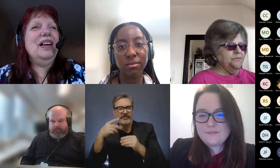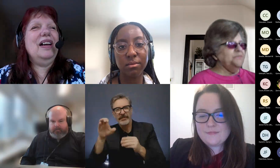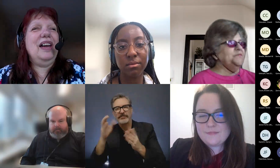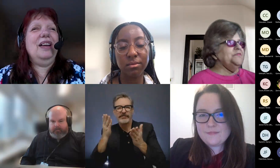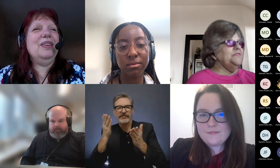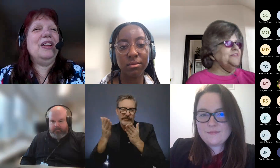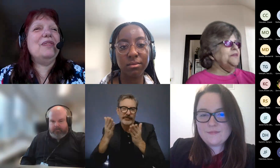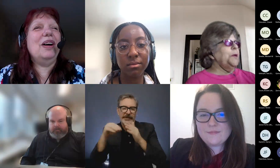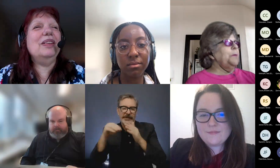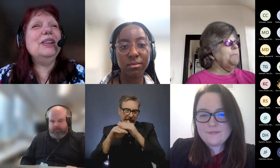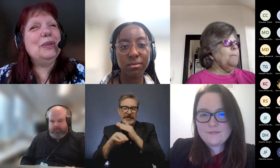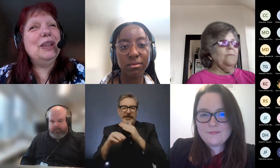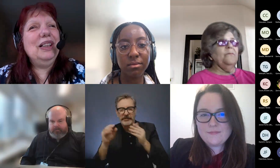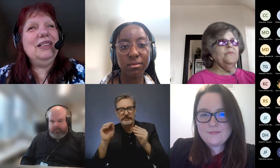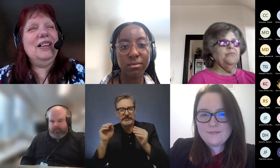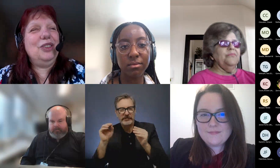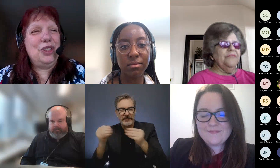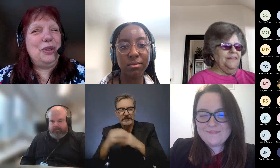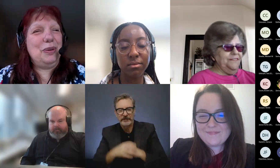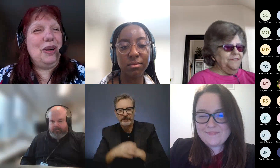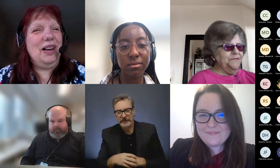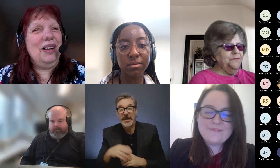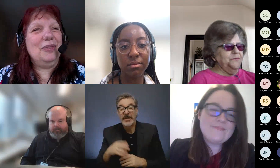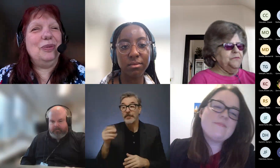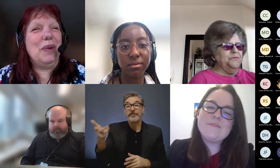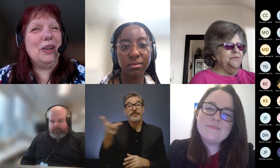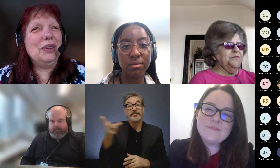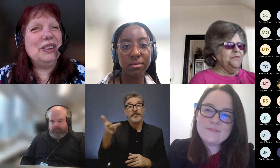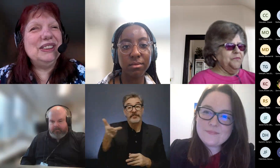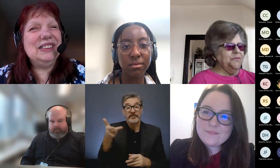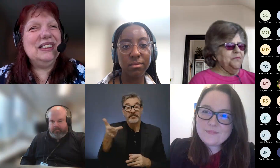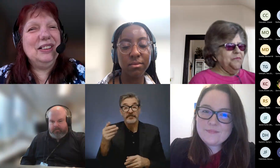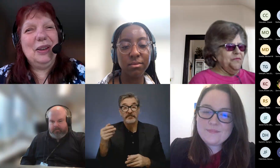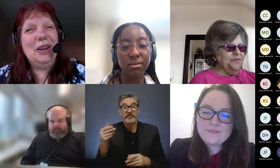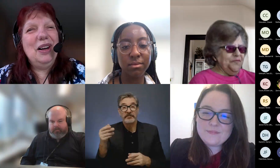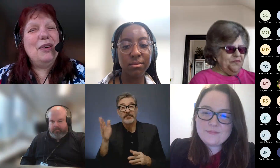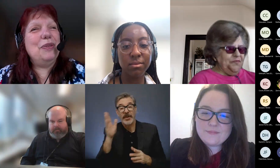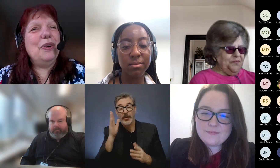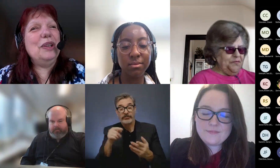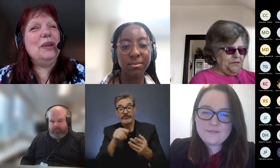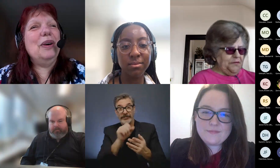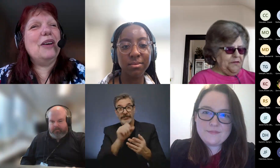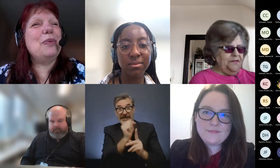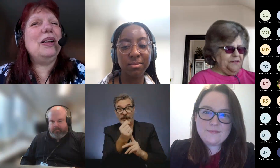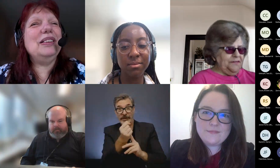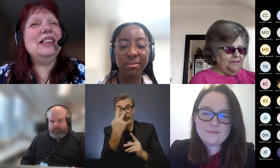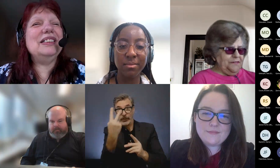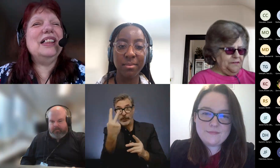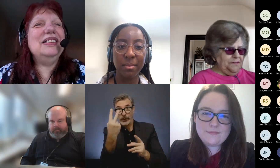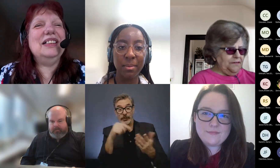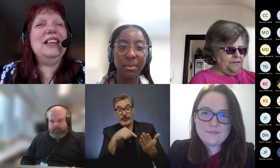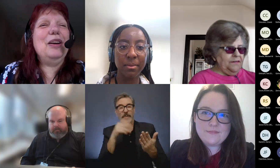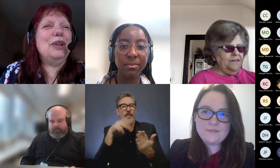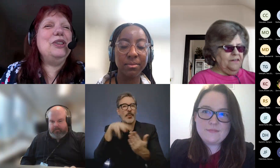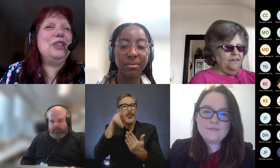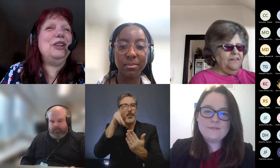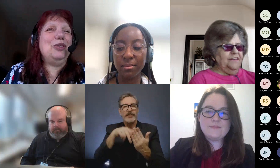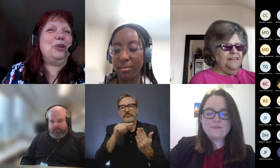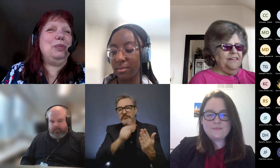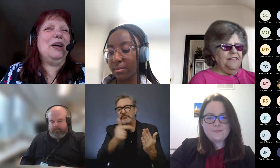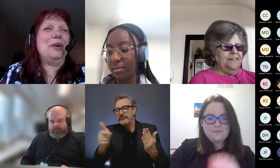Accessibility, and they've all agreed to model this scenario for you, as well as Adiki,